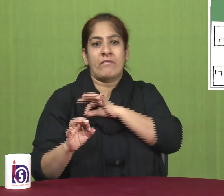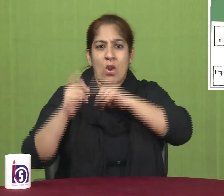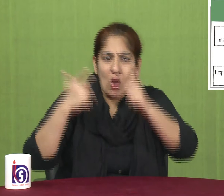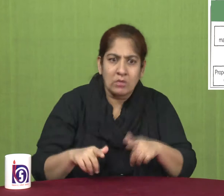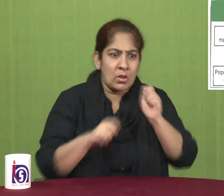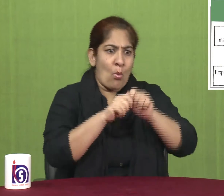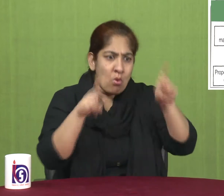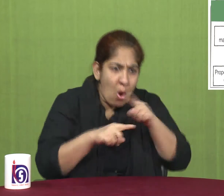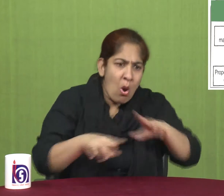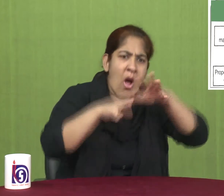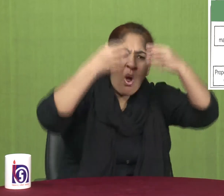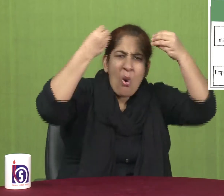to minimize your loss.